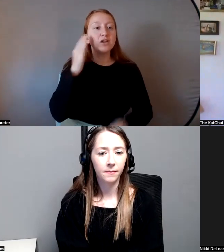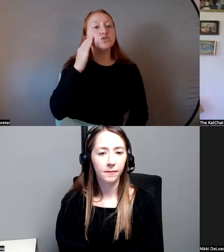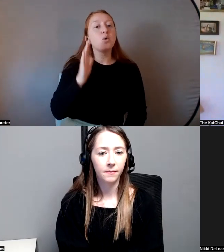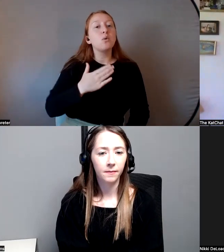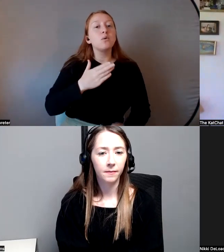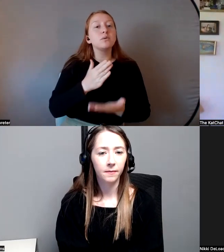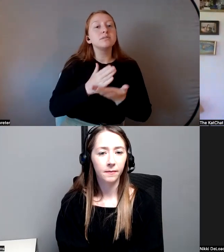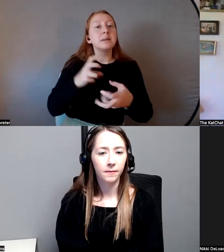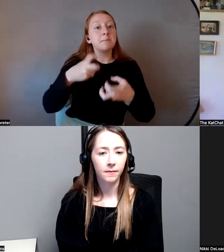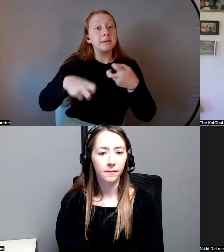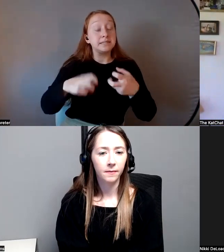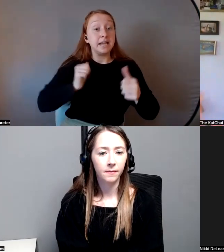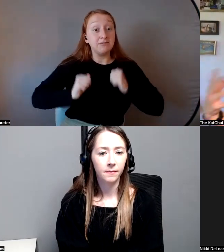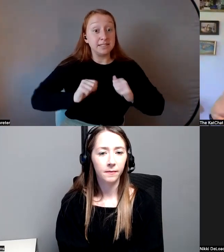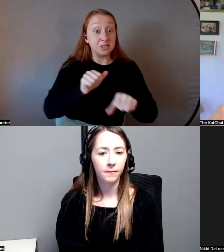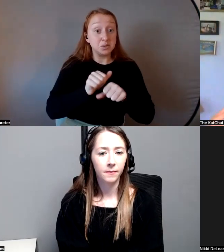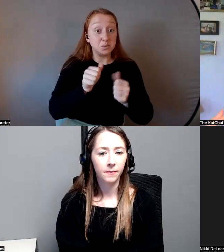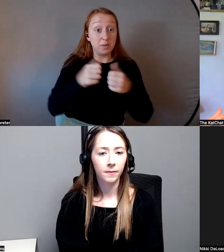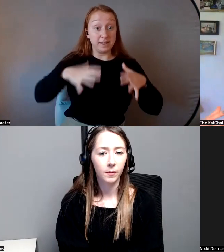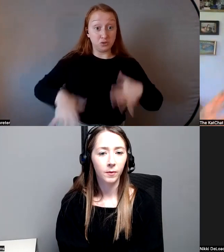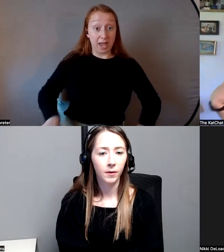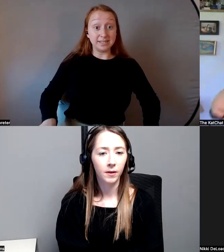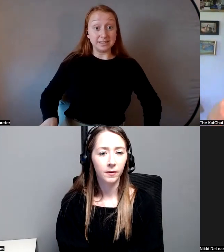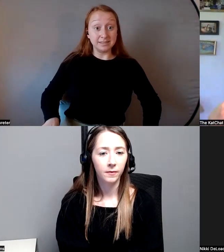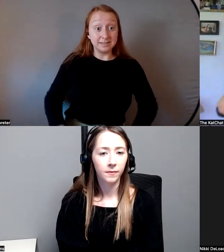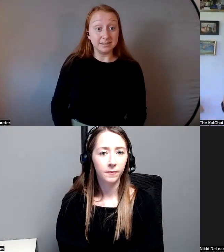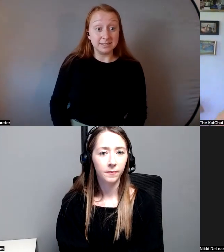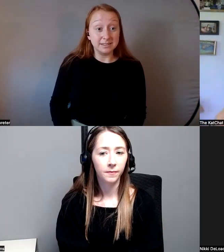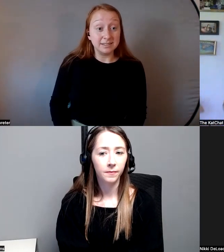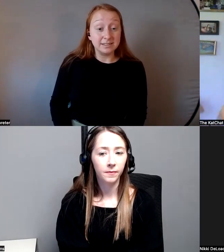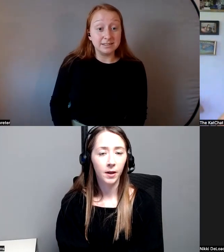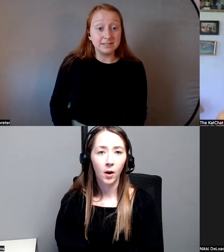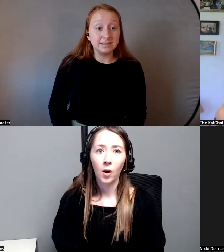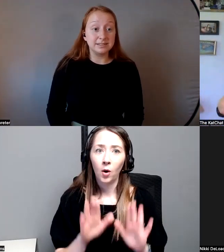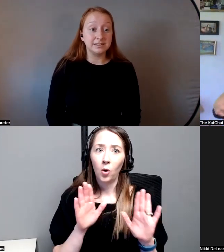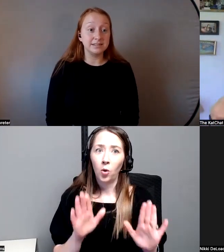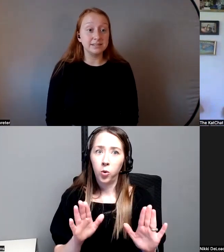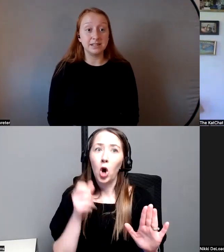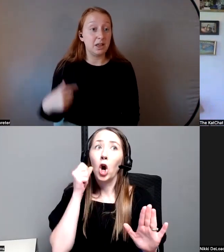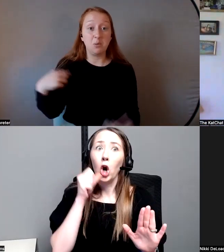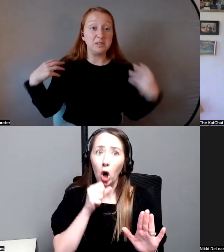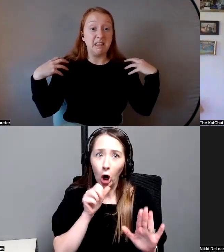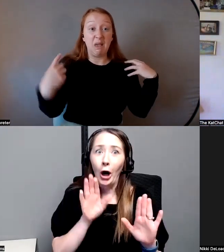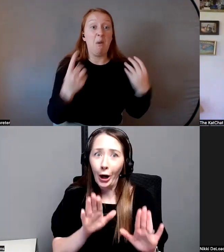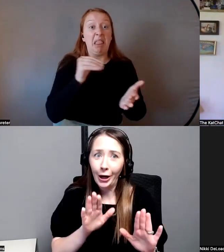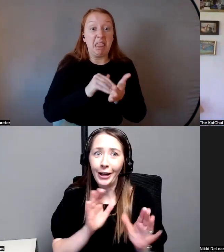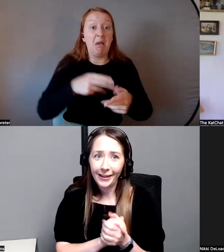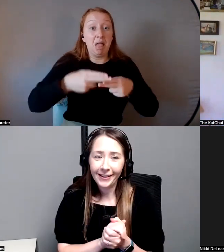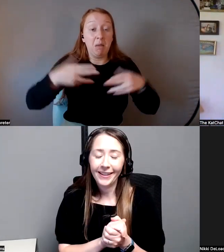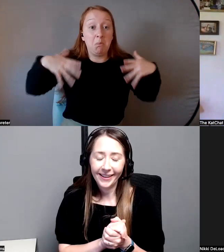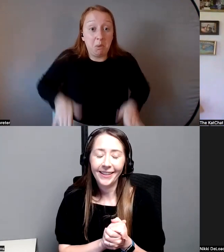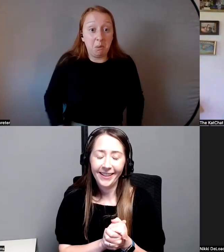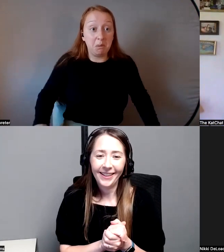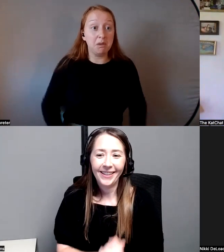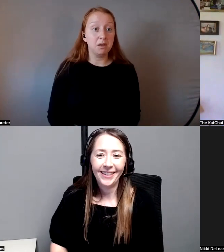that dress that you were wearing. They were like Oh, girl. 100,000 pounds. I was like, It, how is